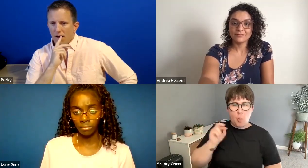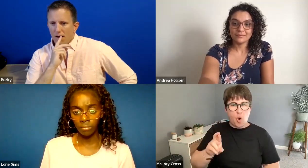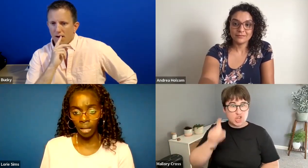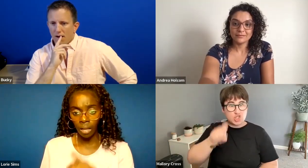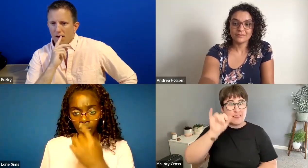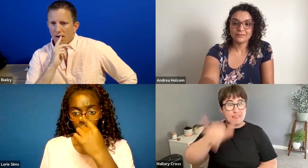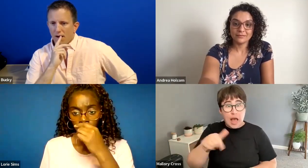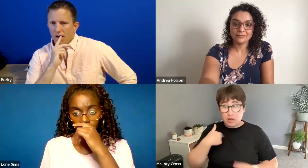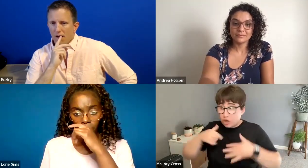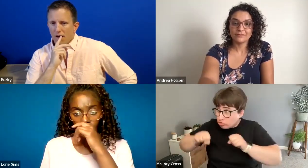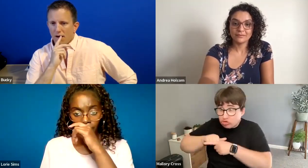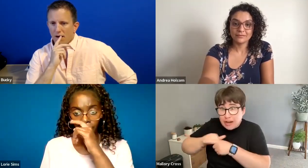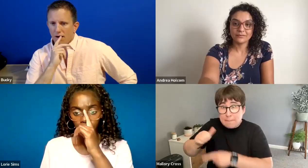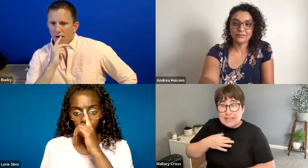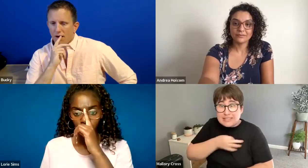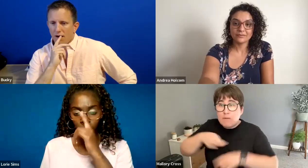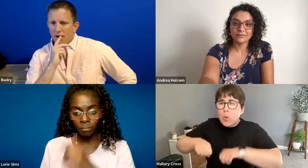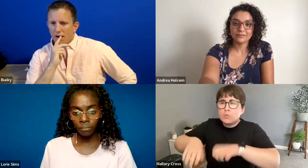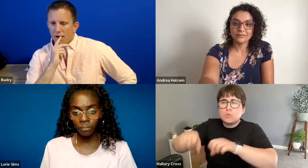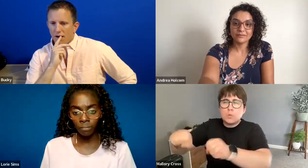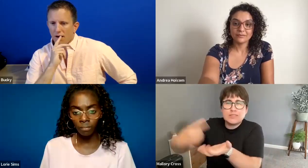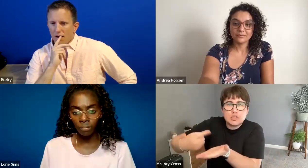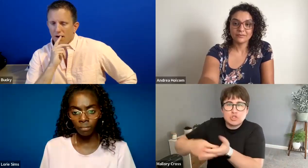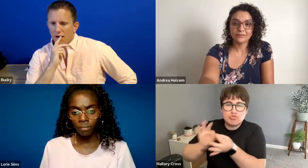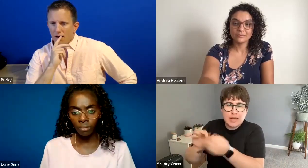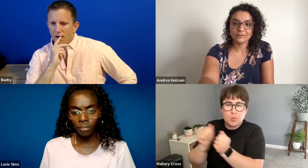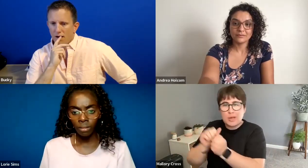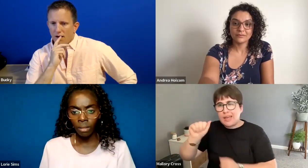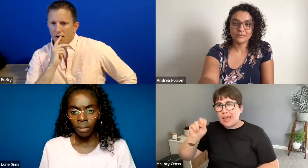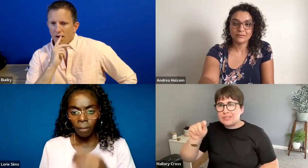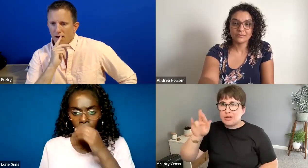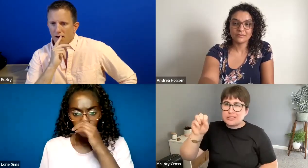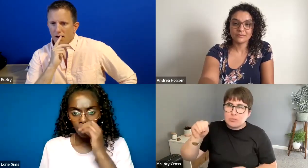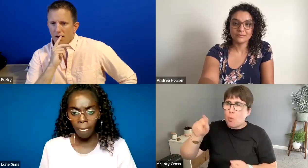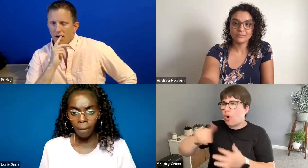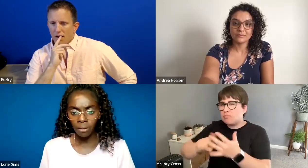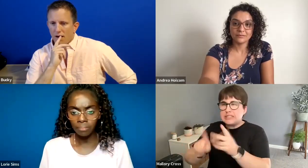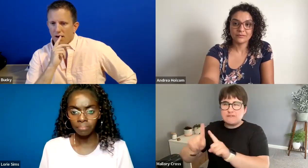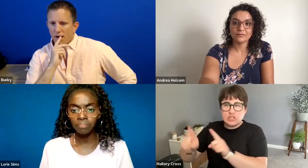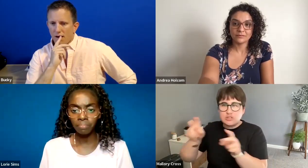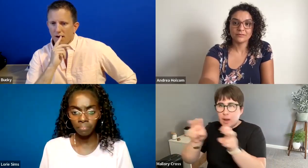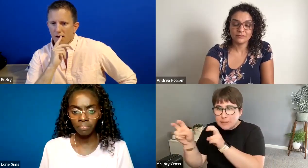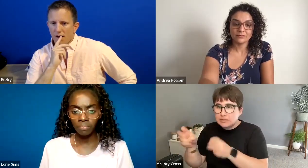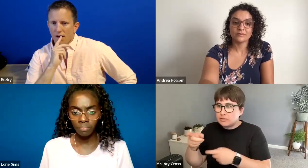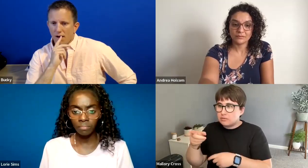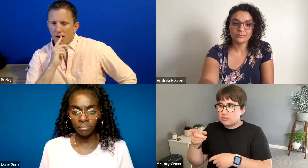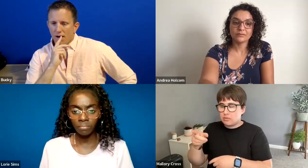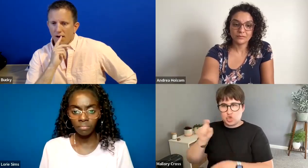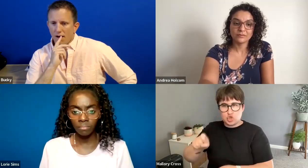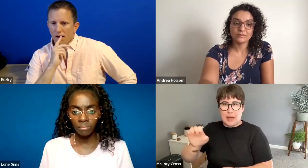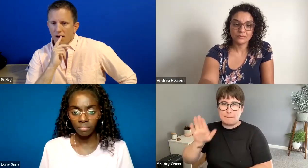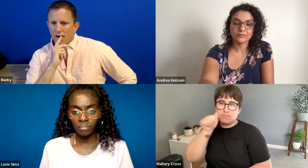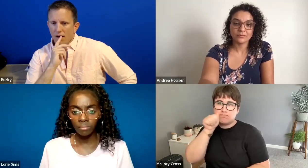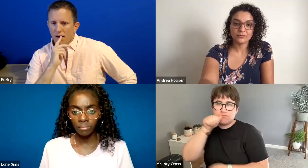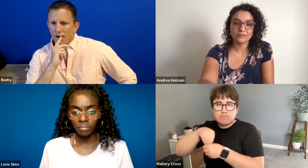this information about training their staff internally something that they are leading with? Again, this discussion about anti-racism or whatever